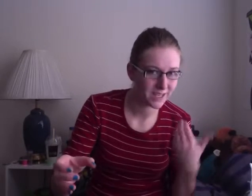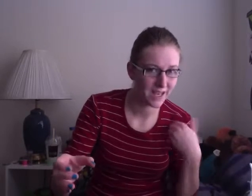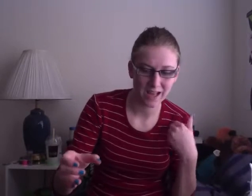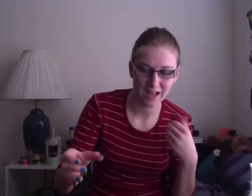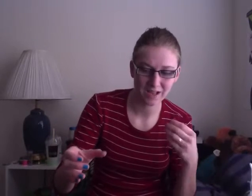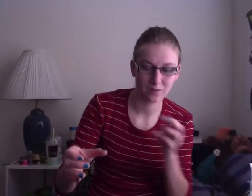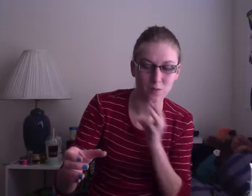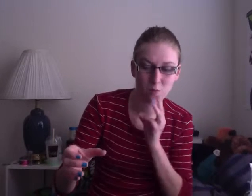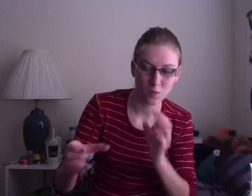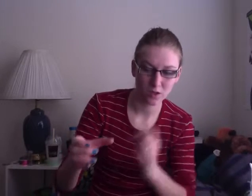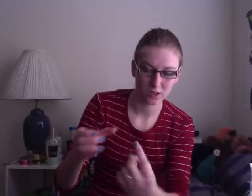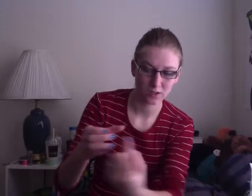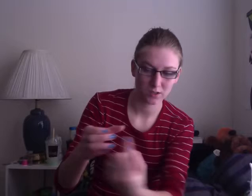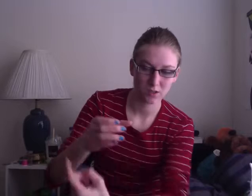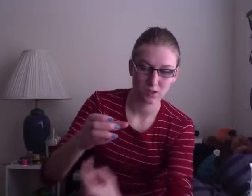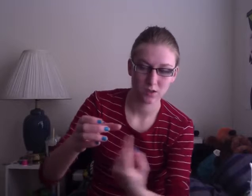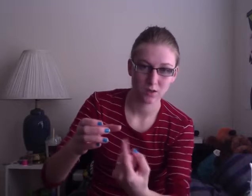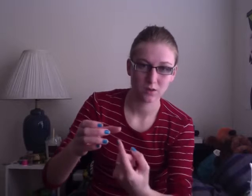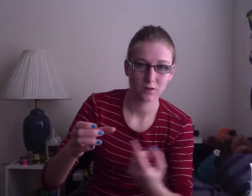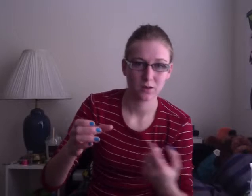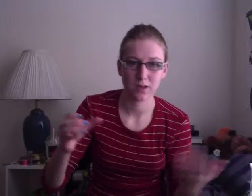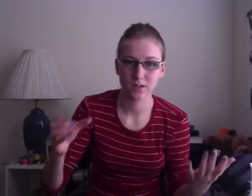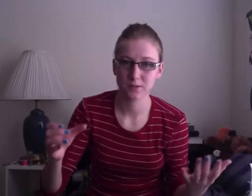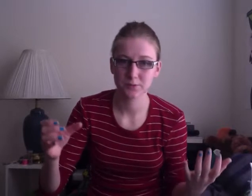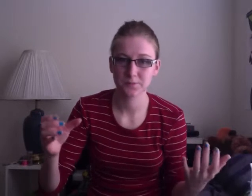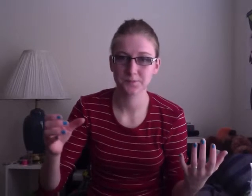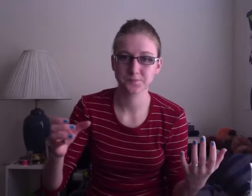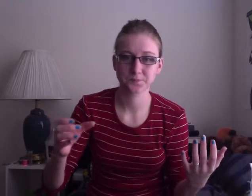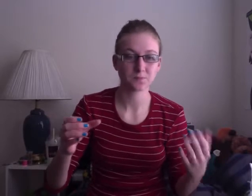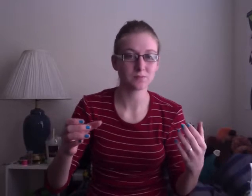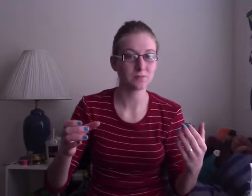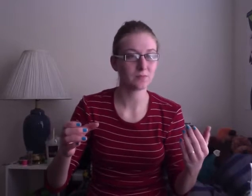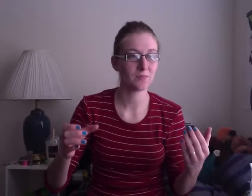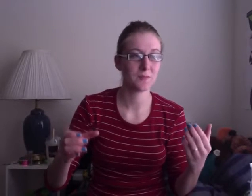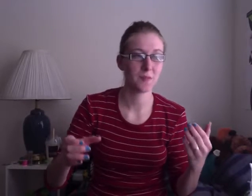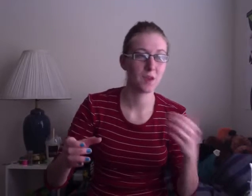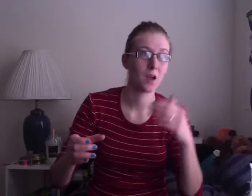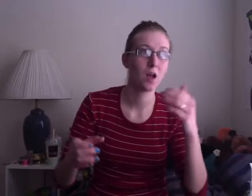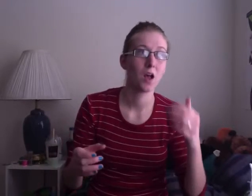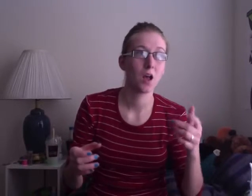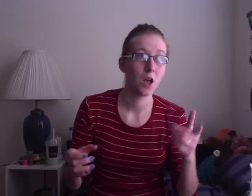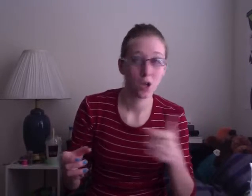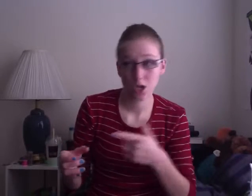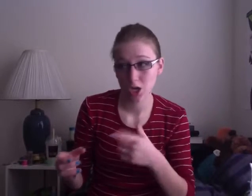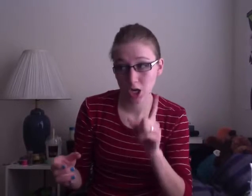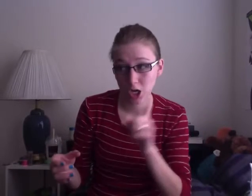outside. So it's like evaporating. It's like evaporating? Okay, he's got some good points, and